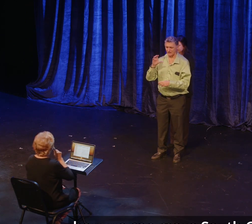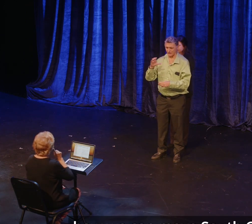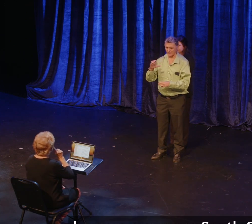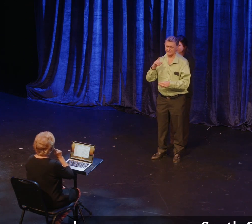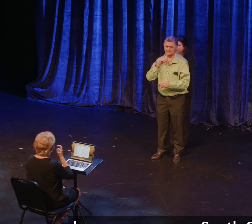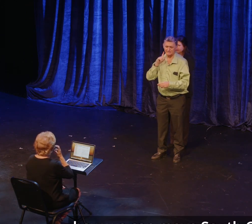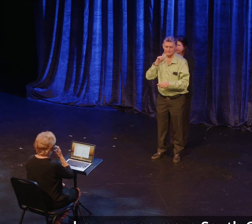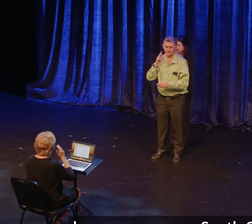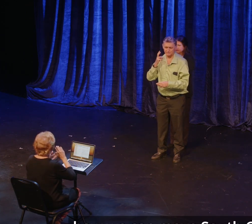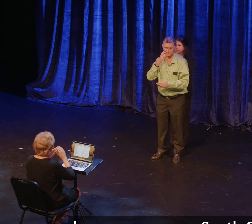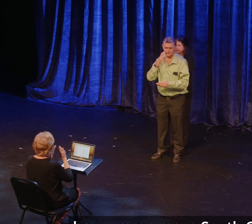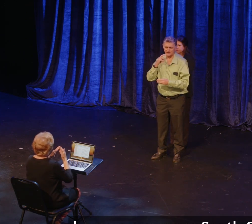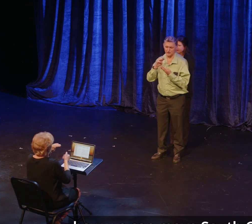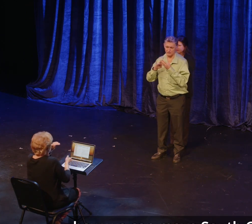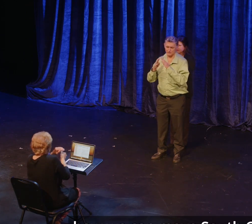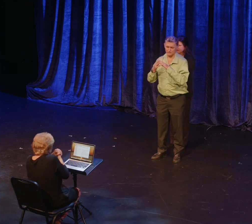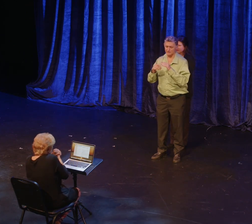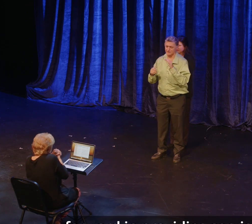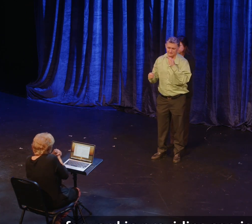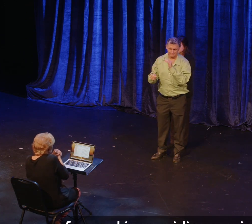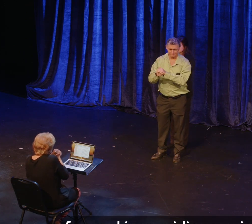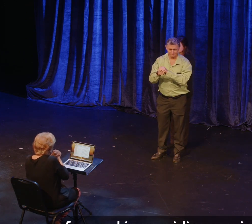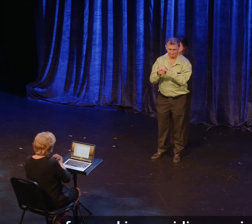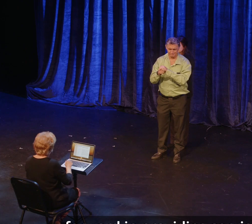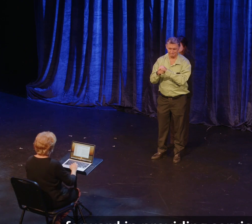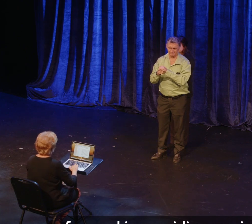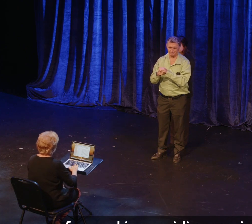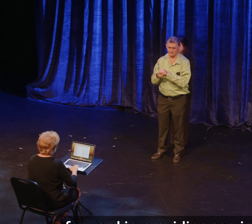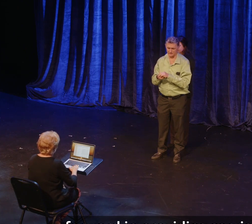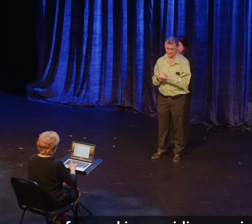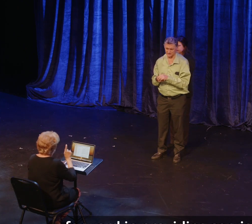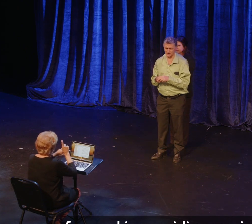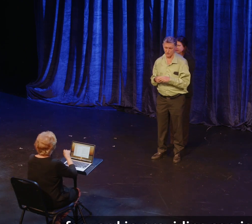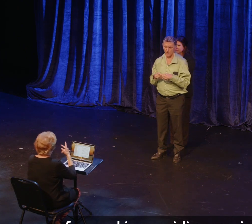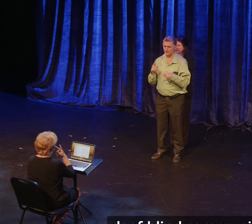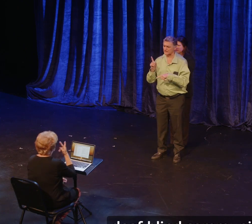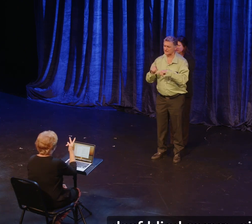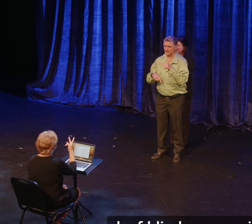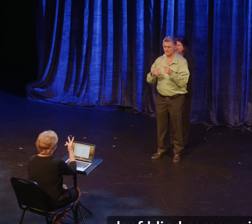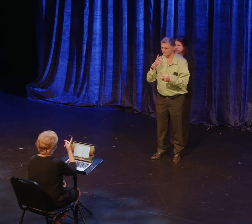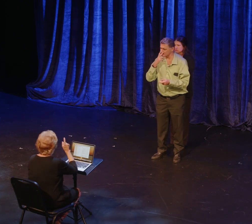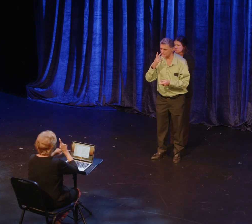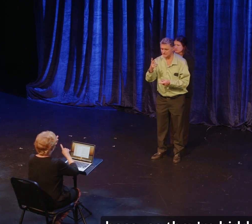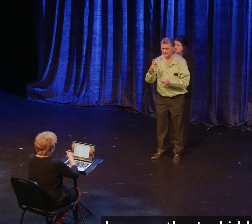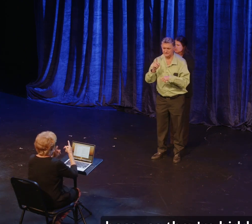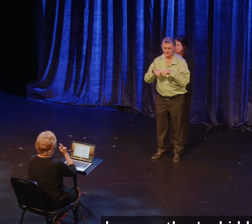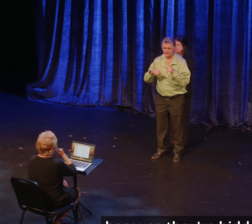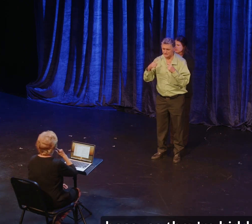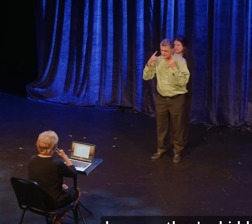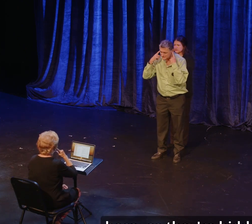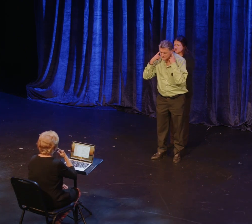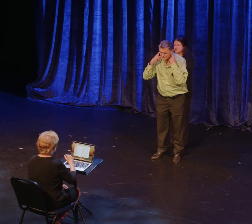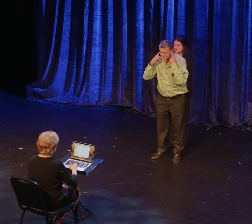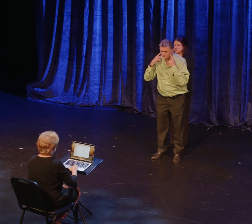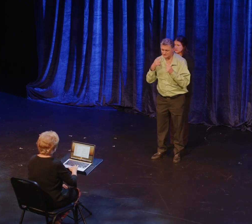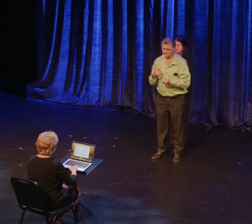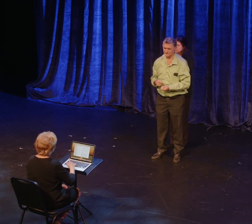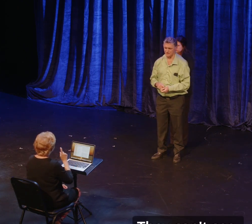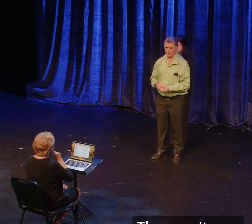how we can move South Carolina forward in providing services to the deaf-blind community, because they're hidden. They can't